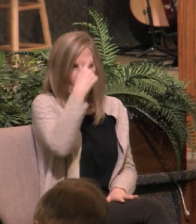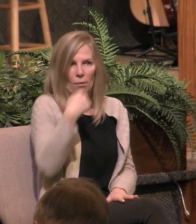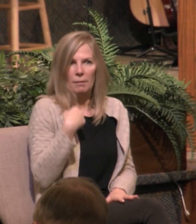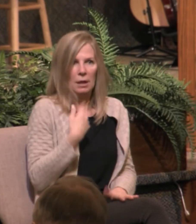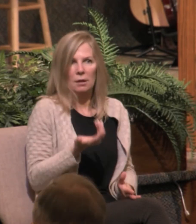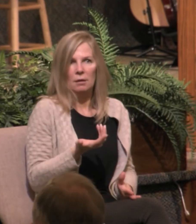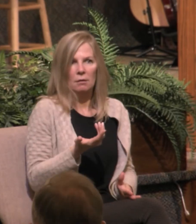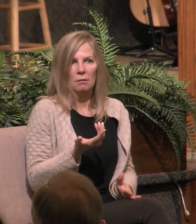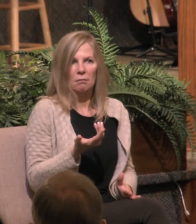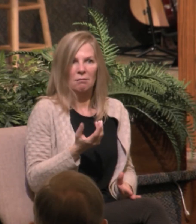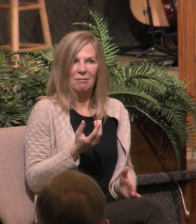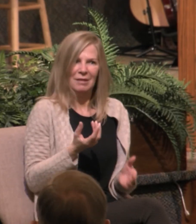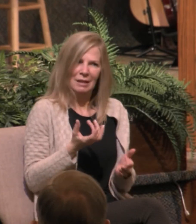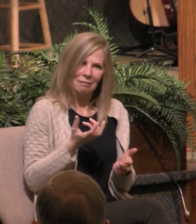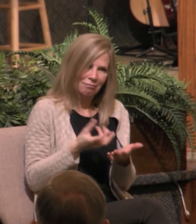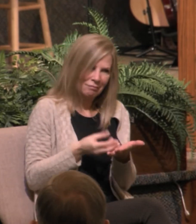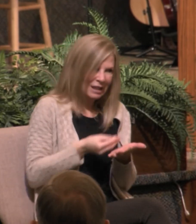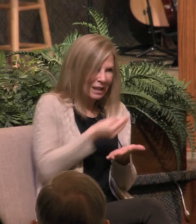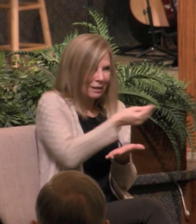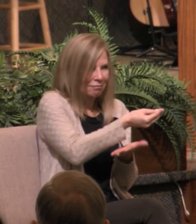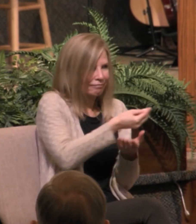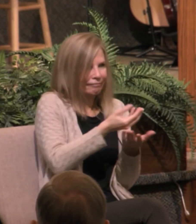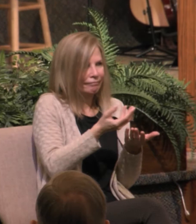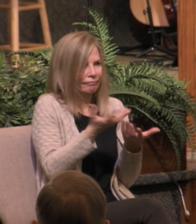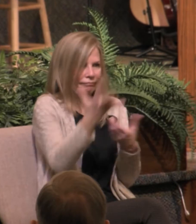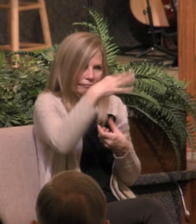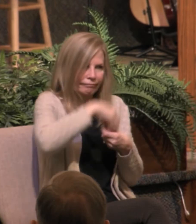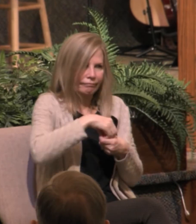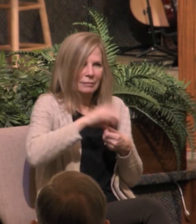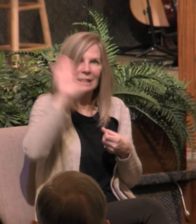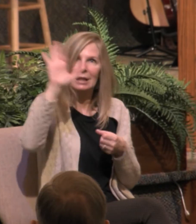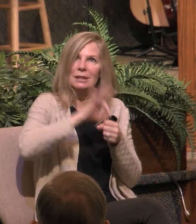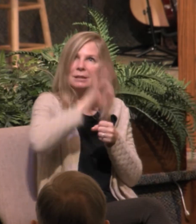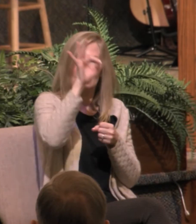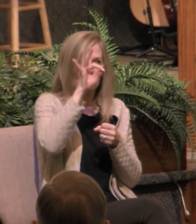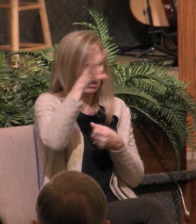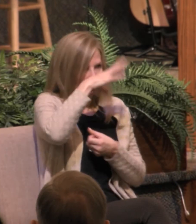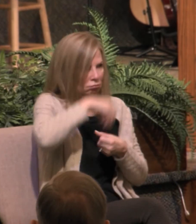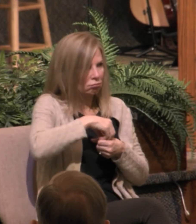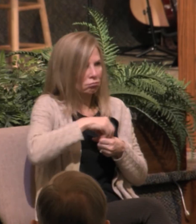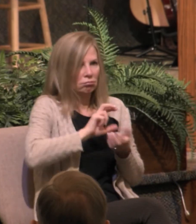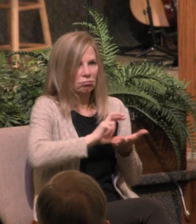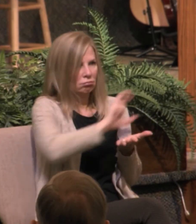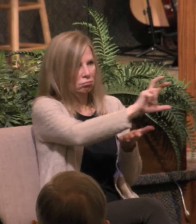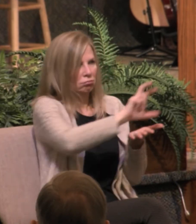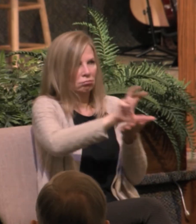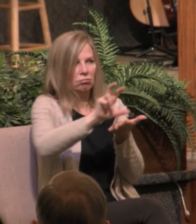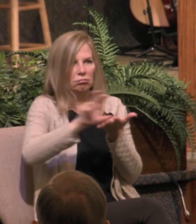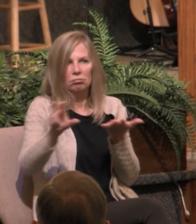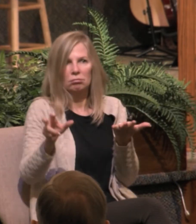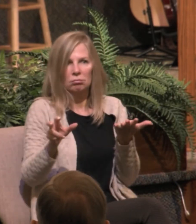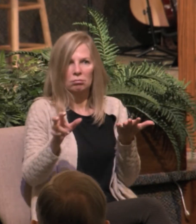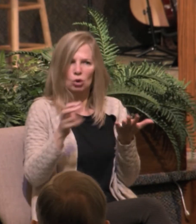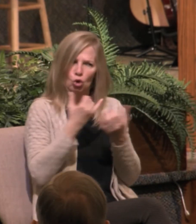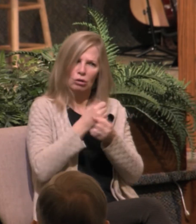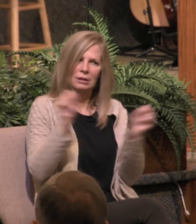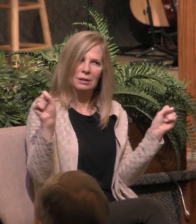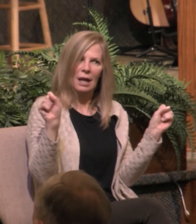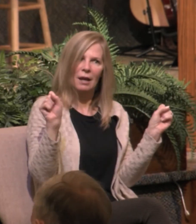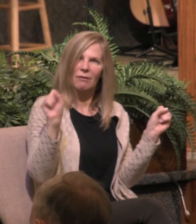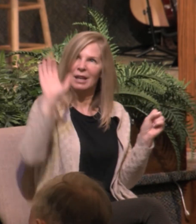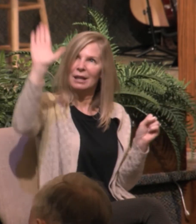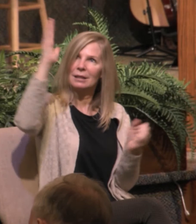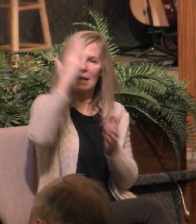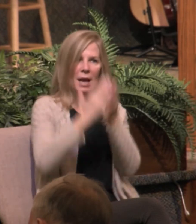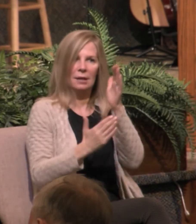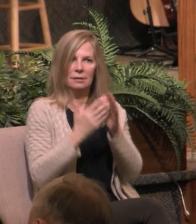He gave you his spirit as a helper, and no matter what Satan says or what this world wants to dish out, you're safe in the hands of your Savior. You can